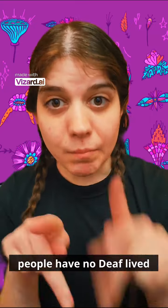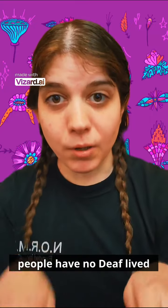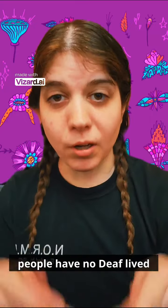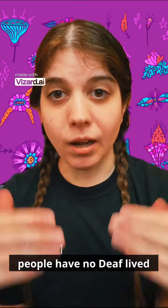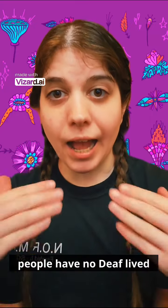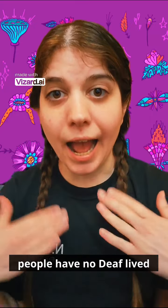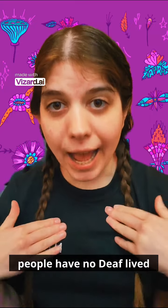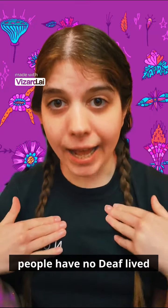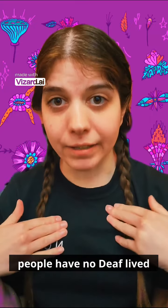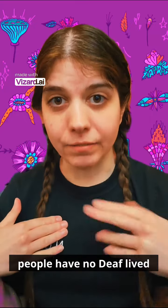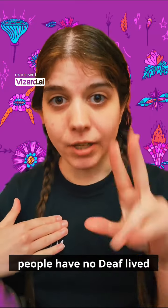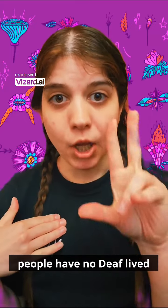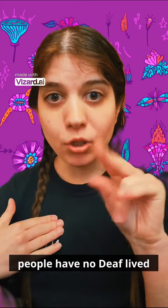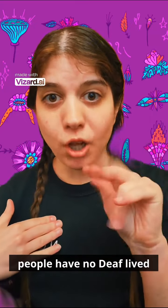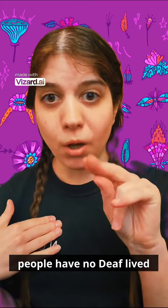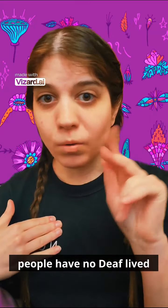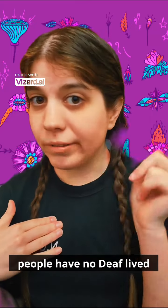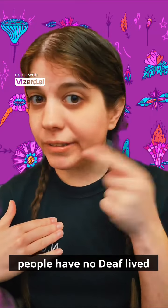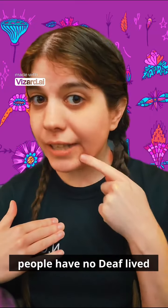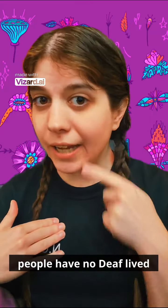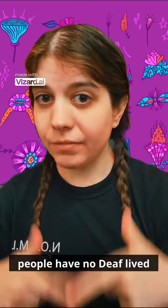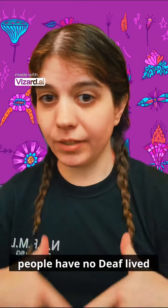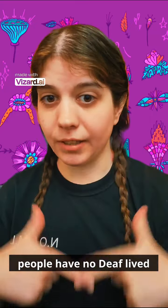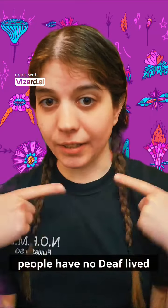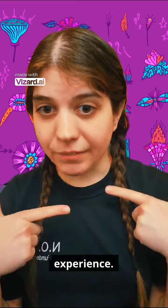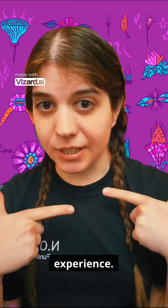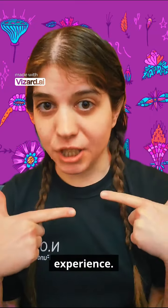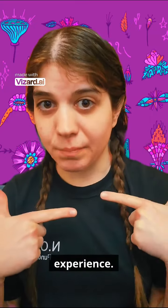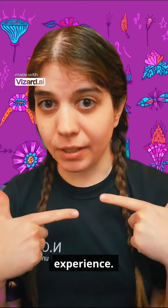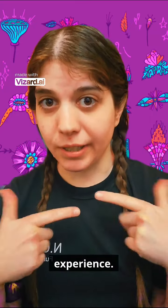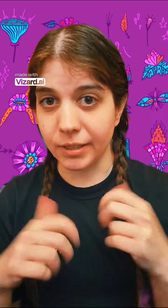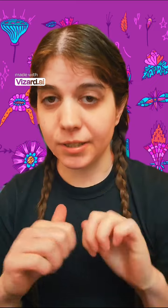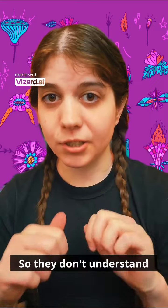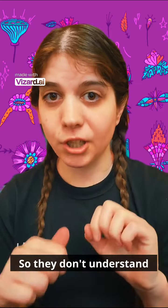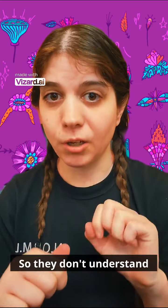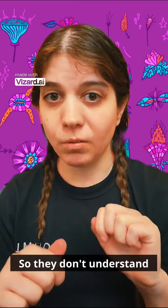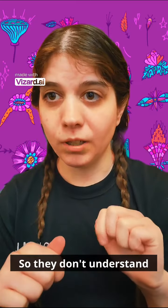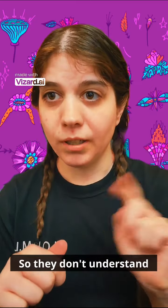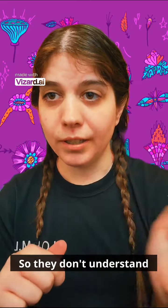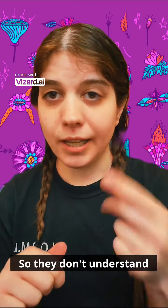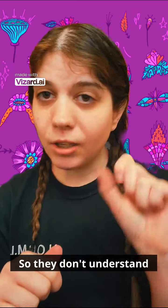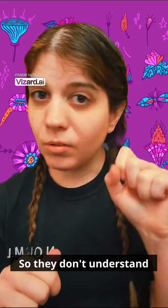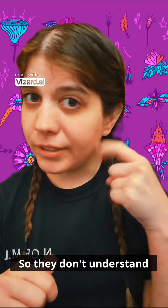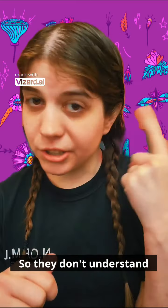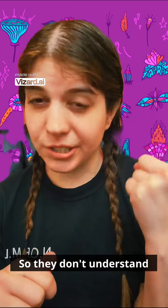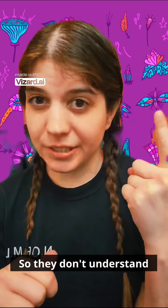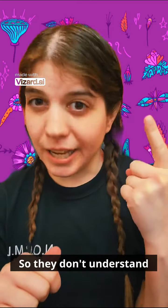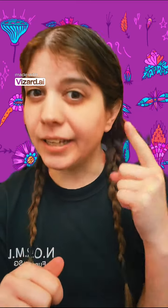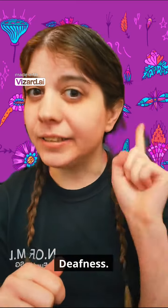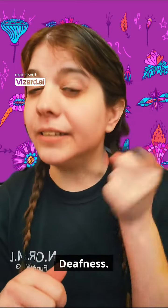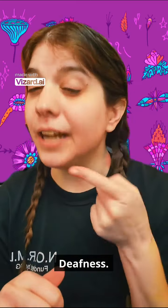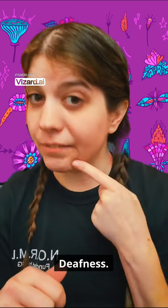people have no deaf lived experience, so they don't understand